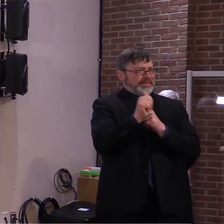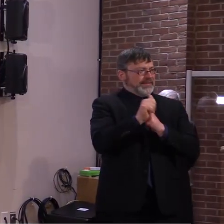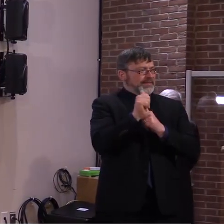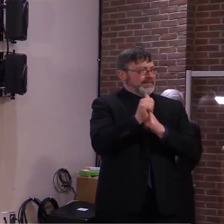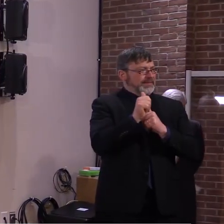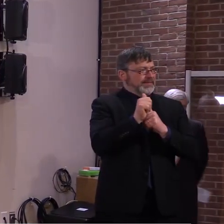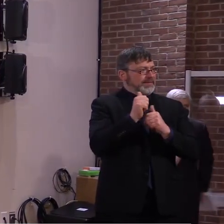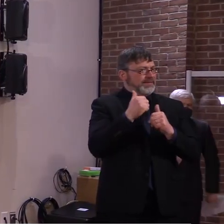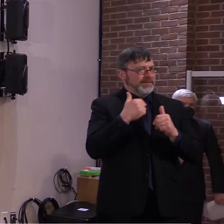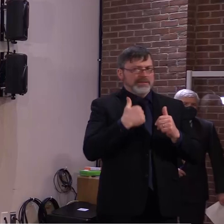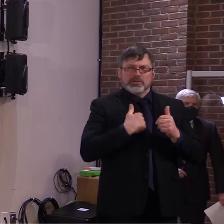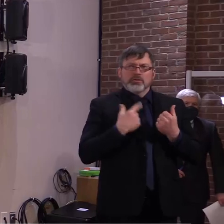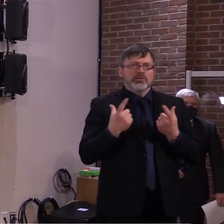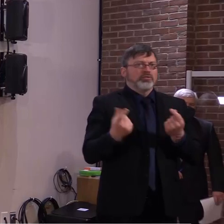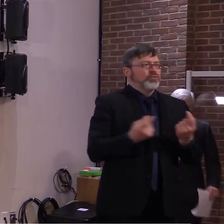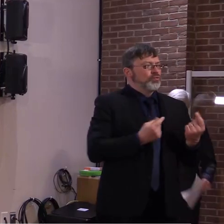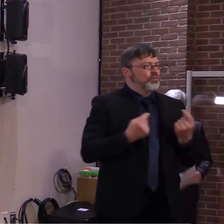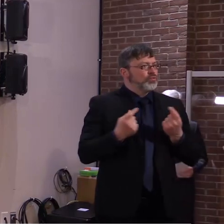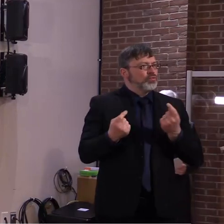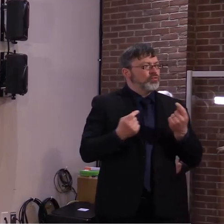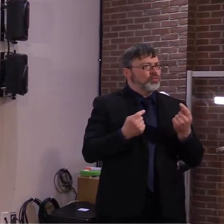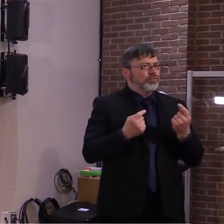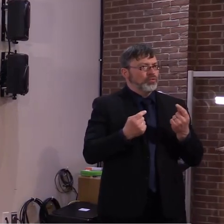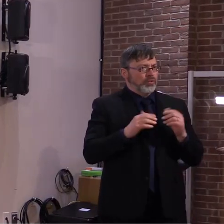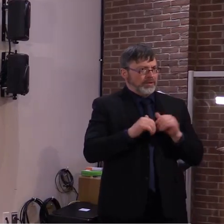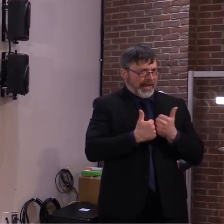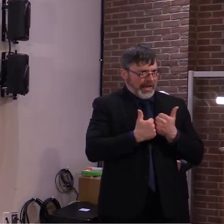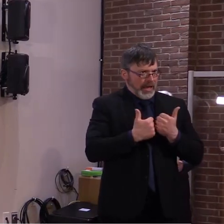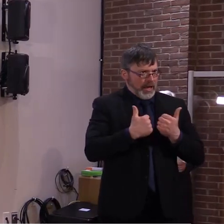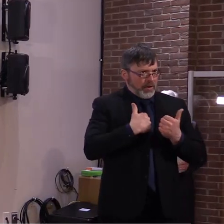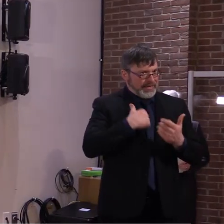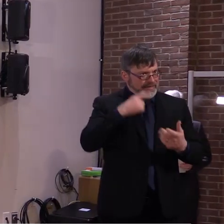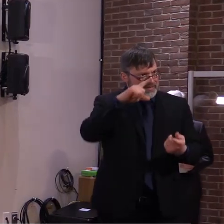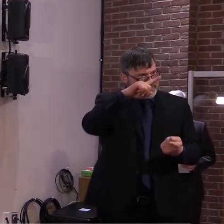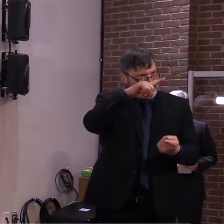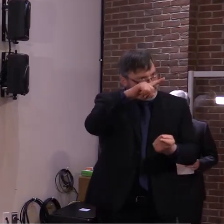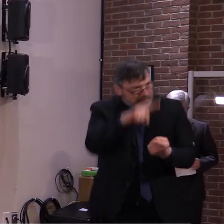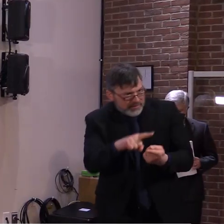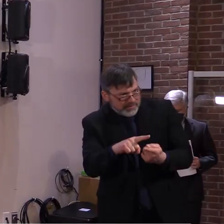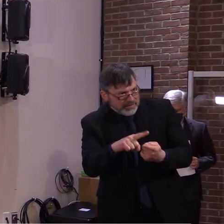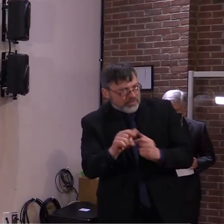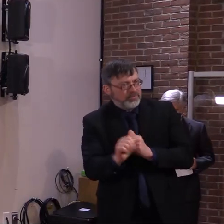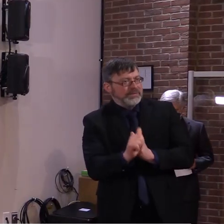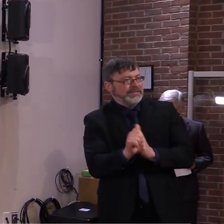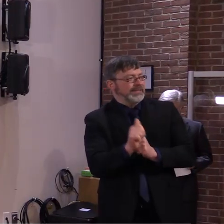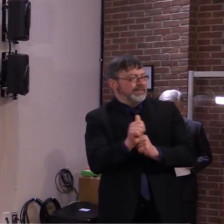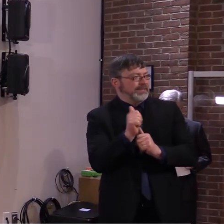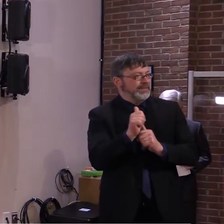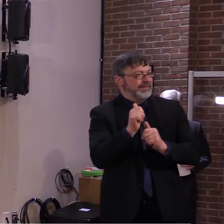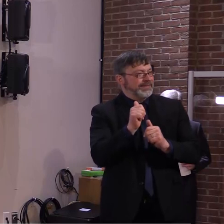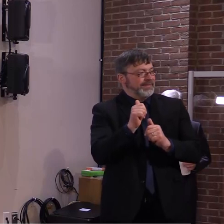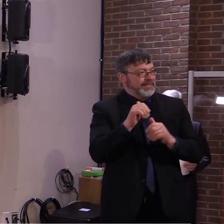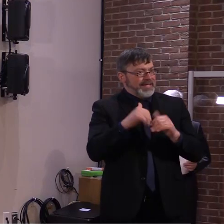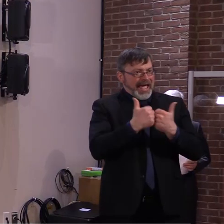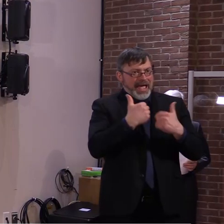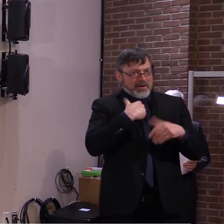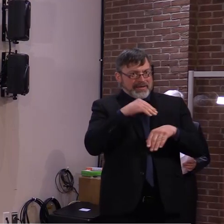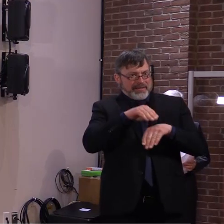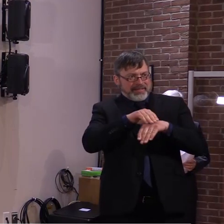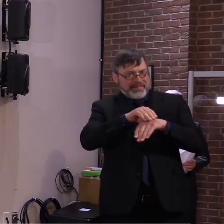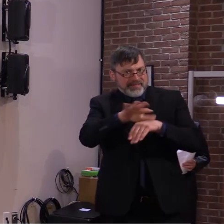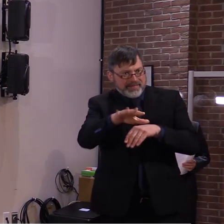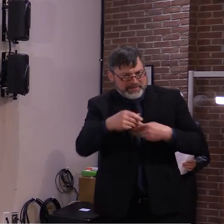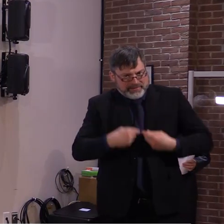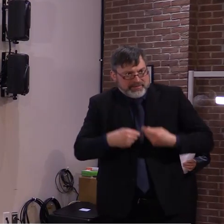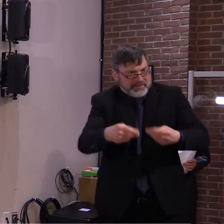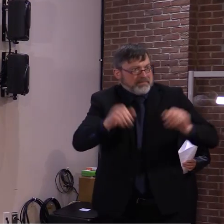day and how we live our lives that will have some of the greatest impact on the number of cases, hospitalizations, and deaths